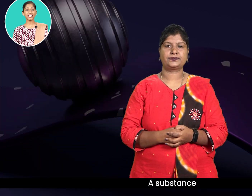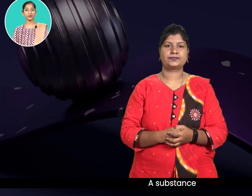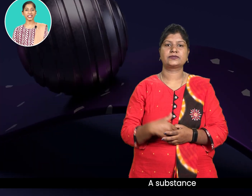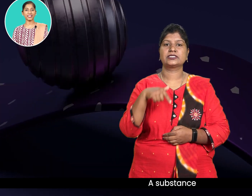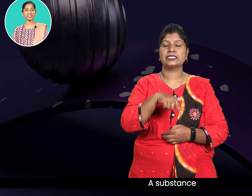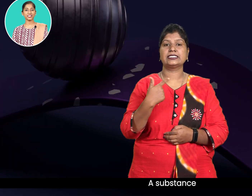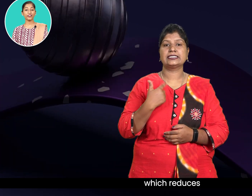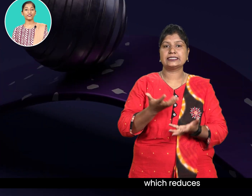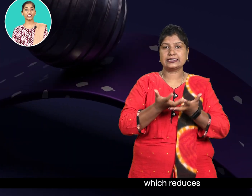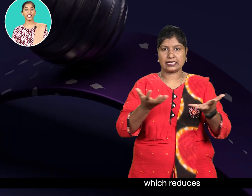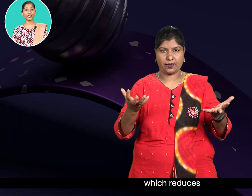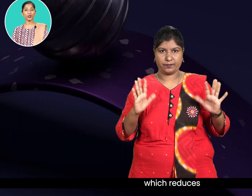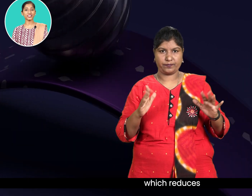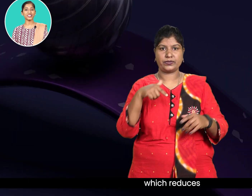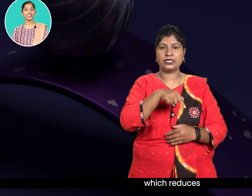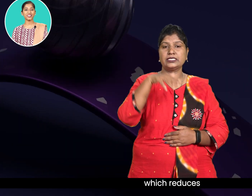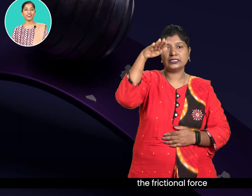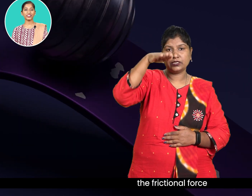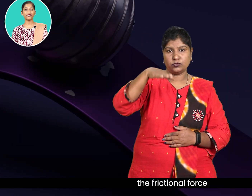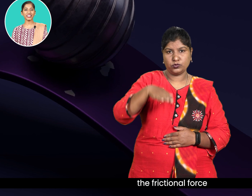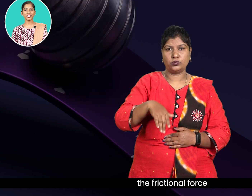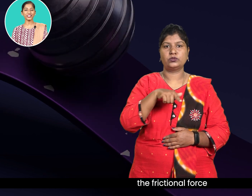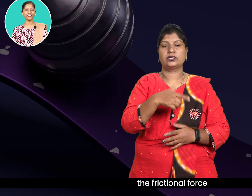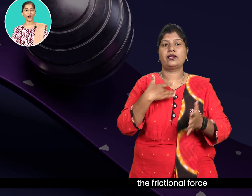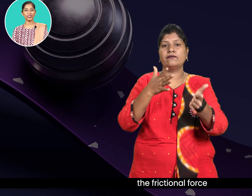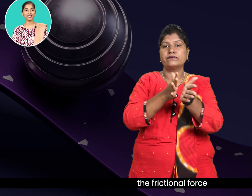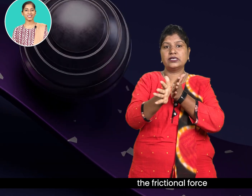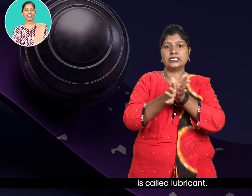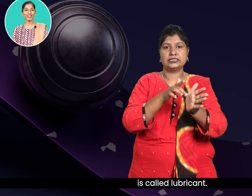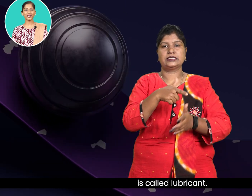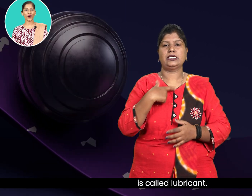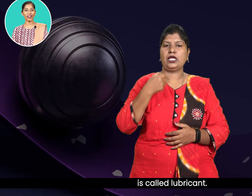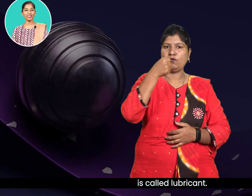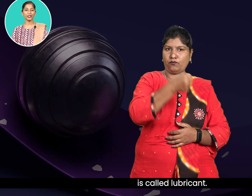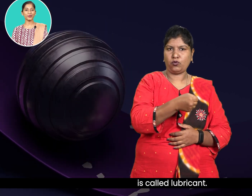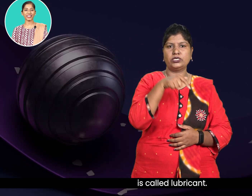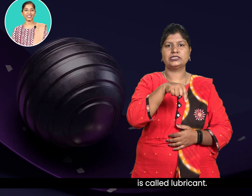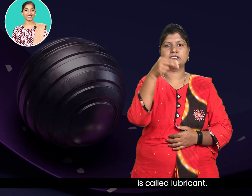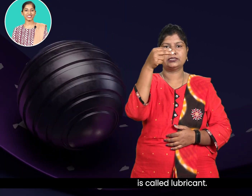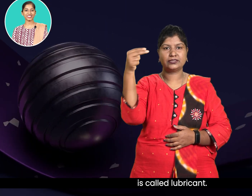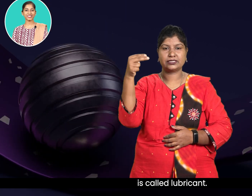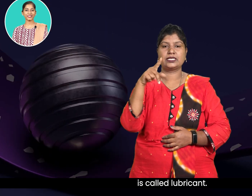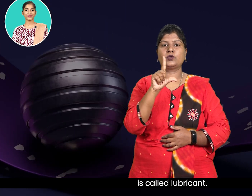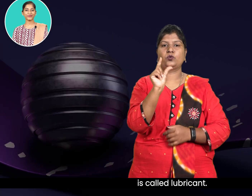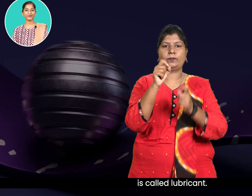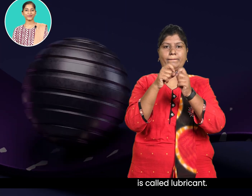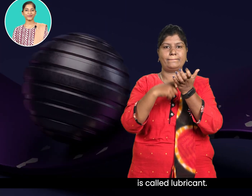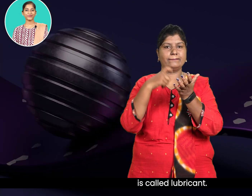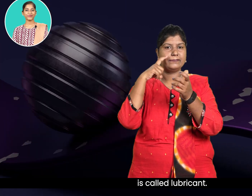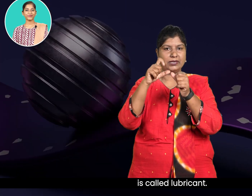A substance which reduces the frictional force is called lubricant.